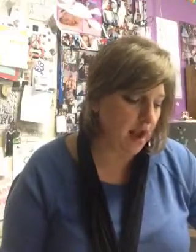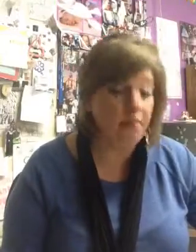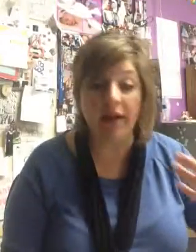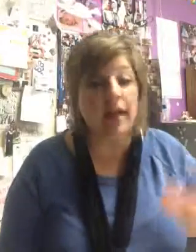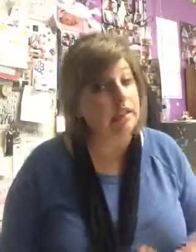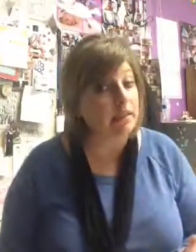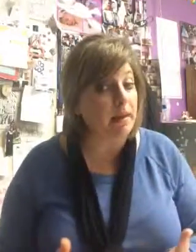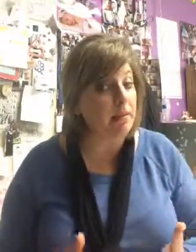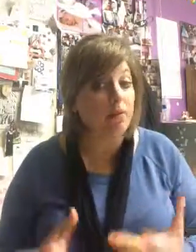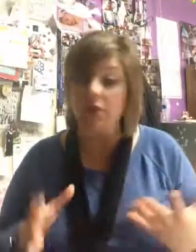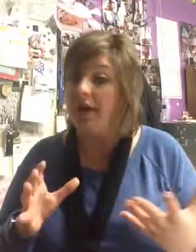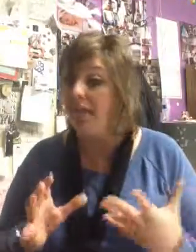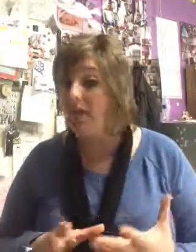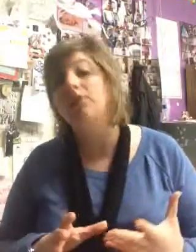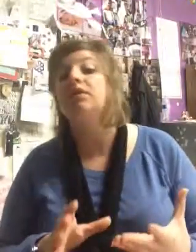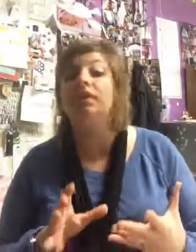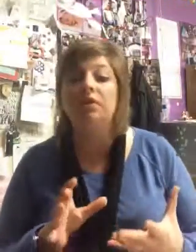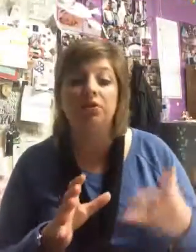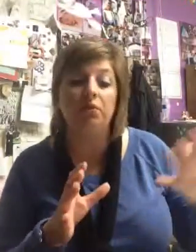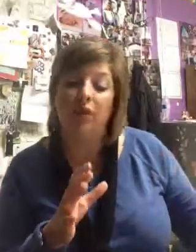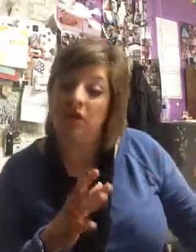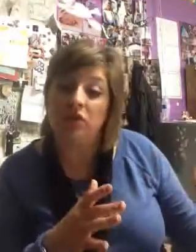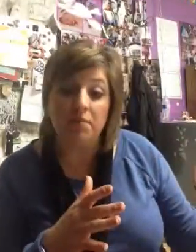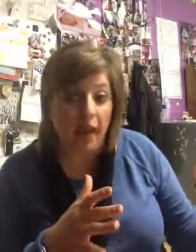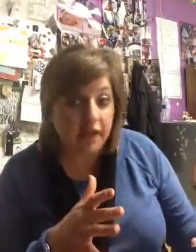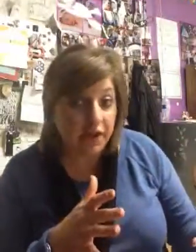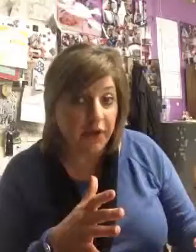My guess is maybe because we have a close link to, we're close to Mexico.